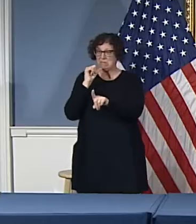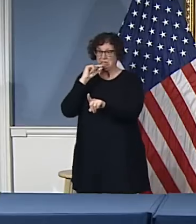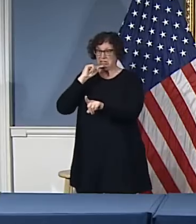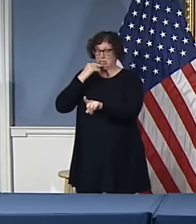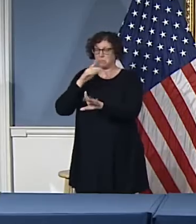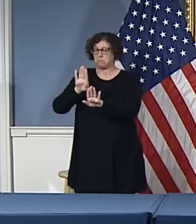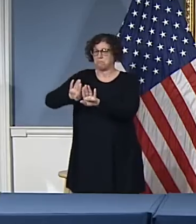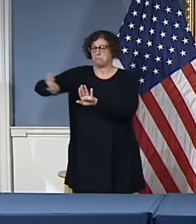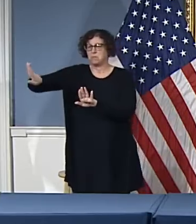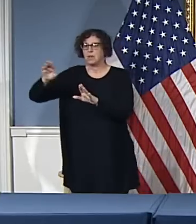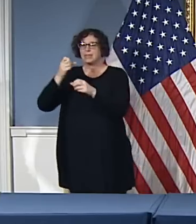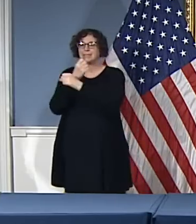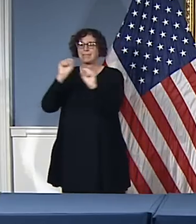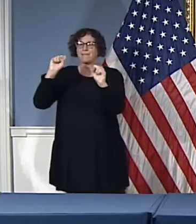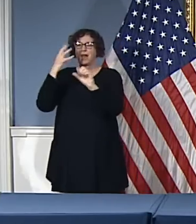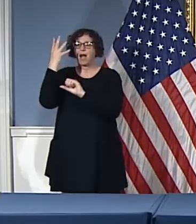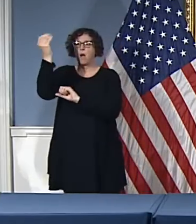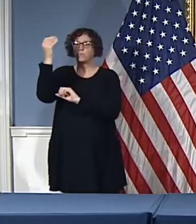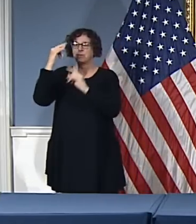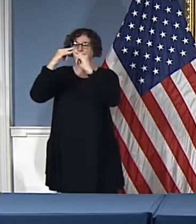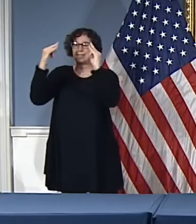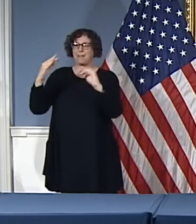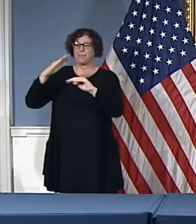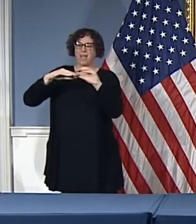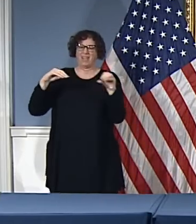Thank you. We have Craig from the Post.